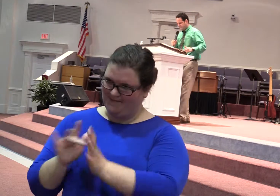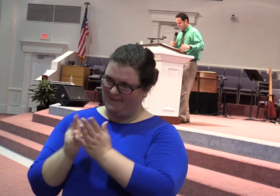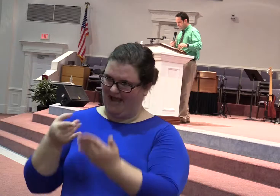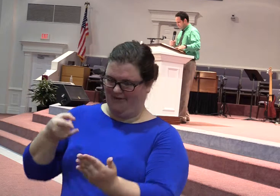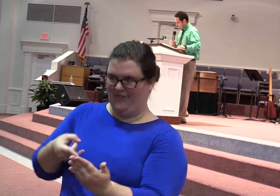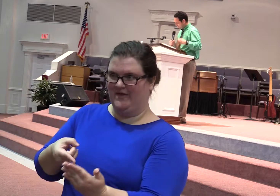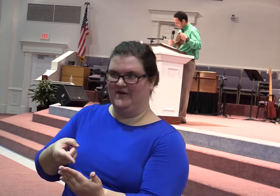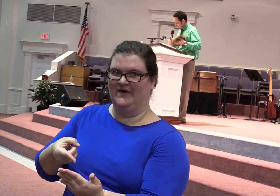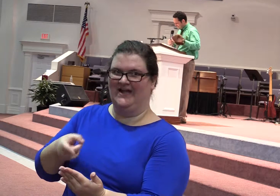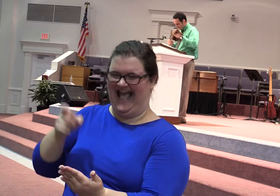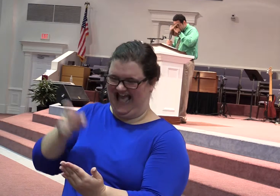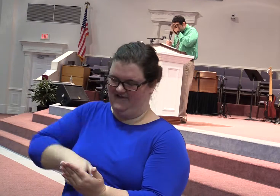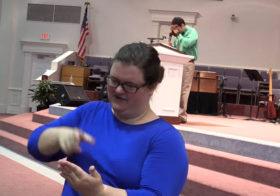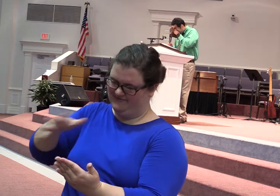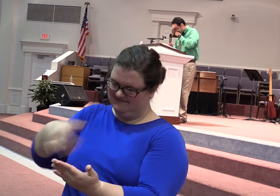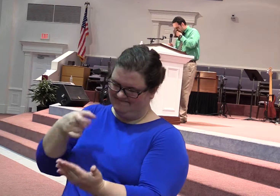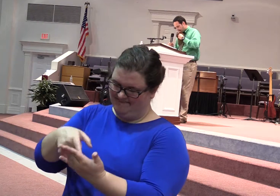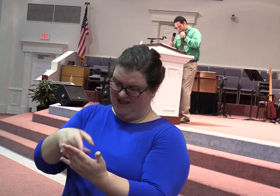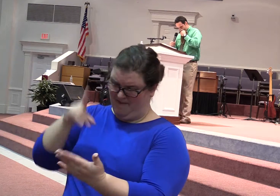apostles. Amen.